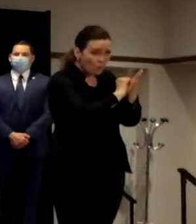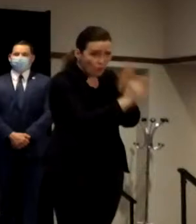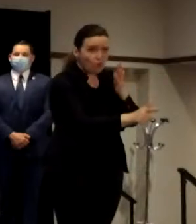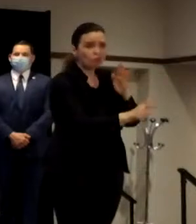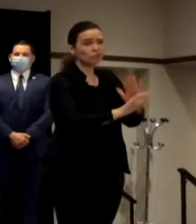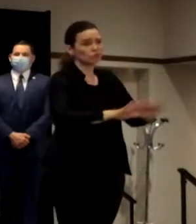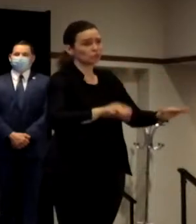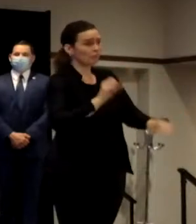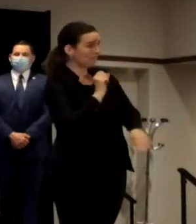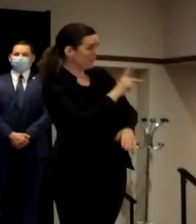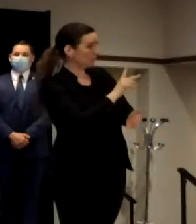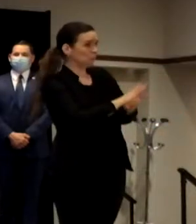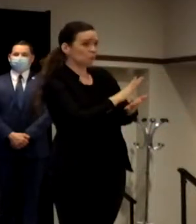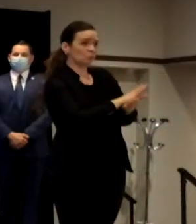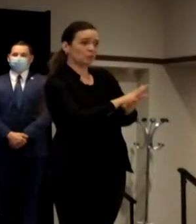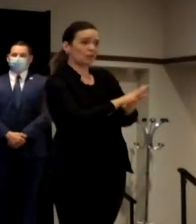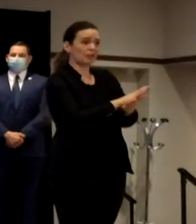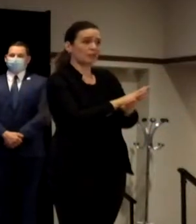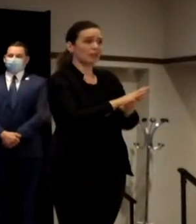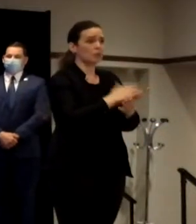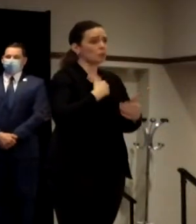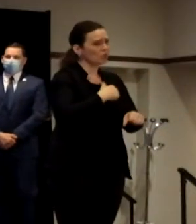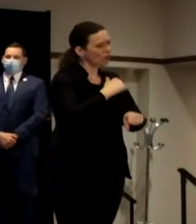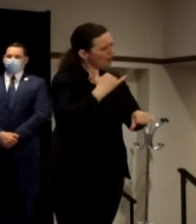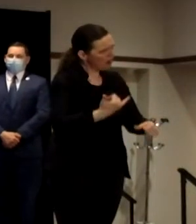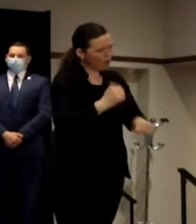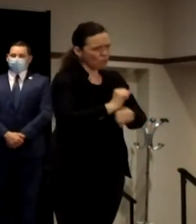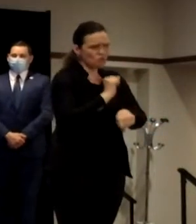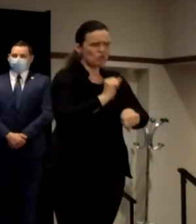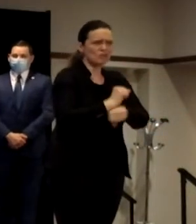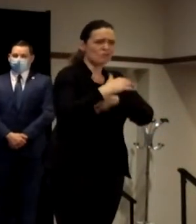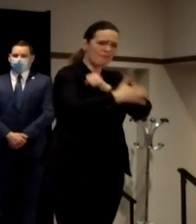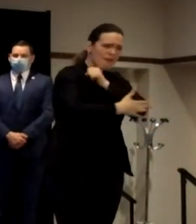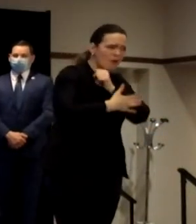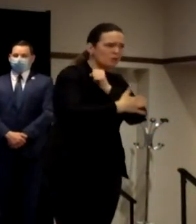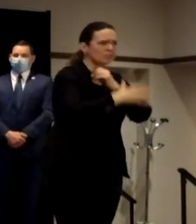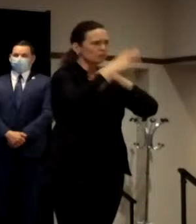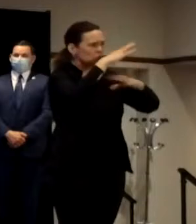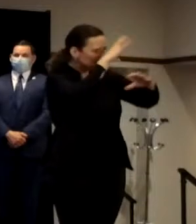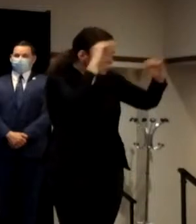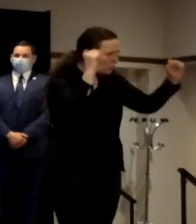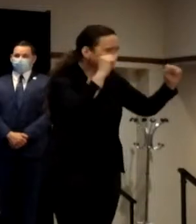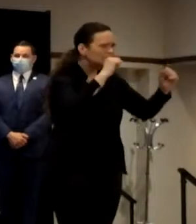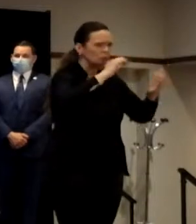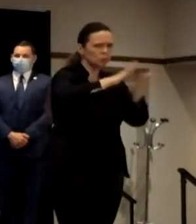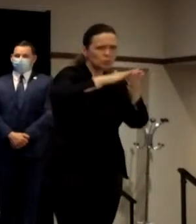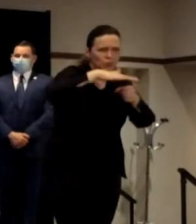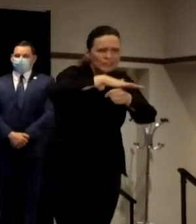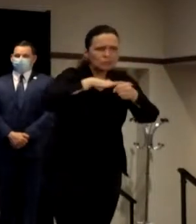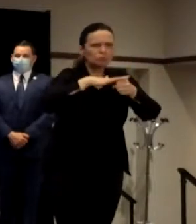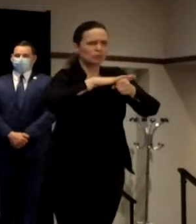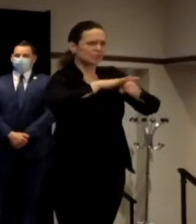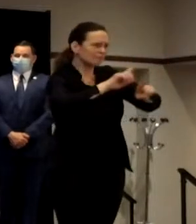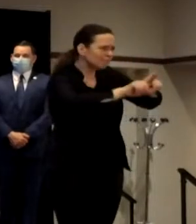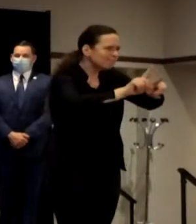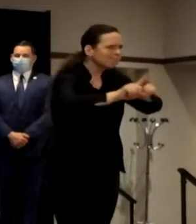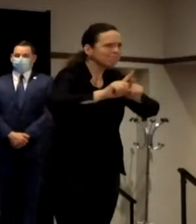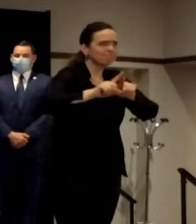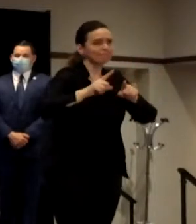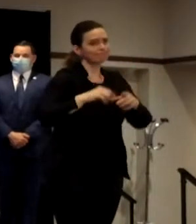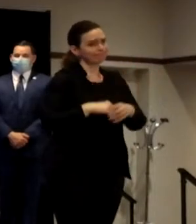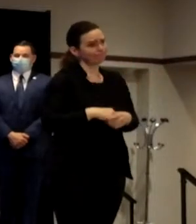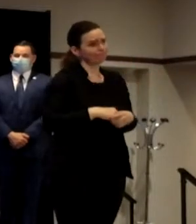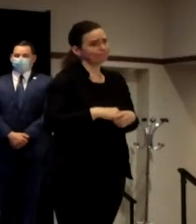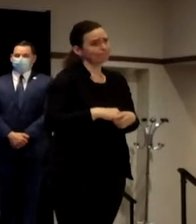department. We will continue to work with the school, each and every school district, and along with any